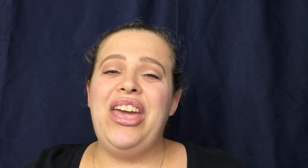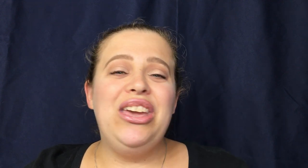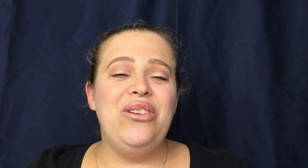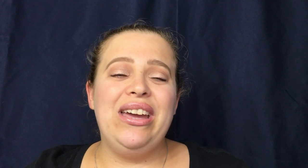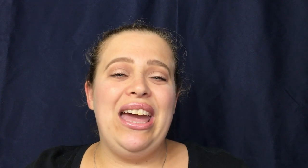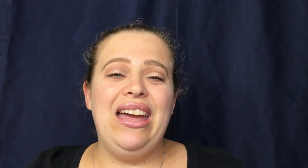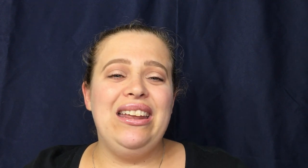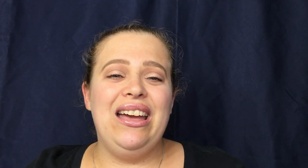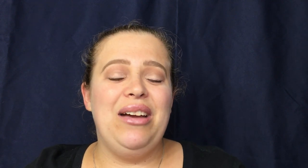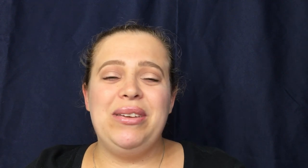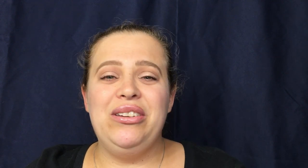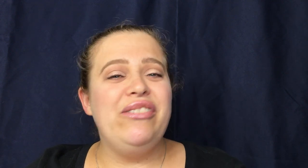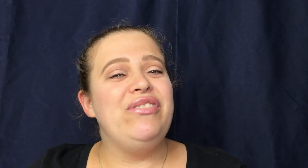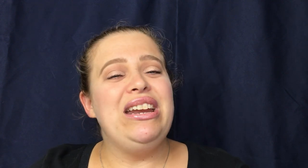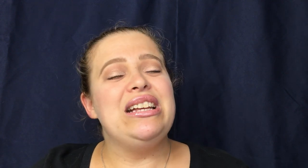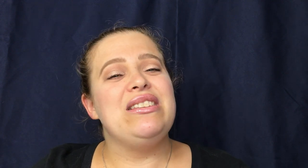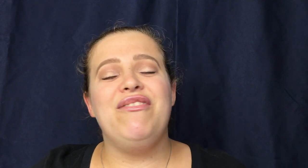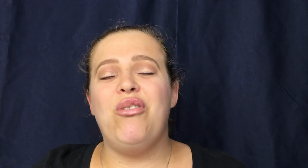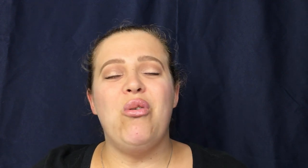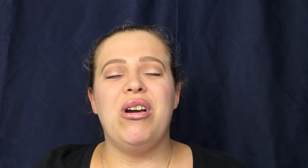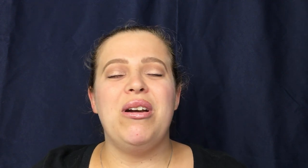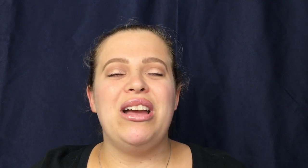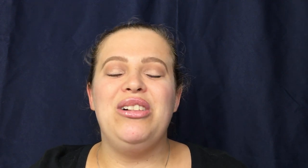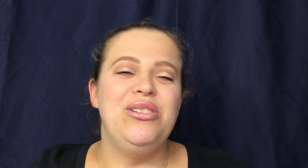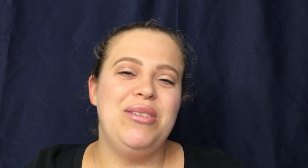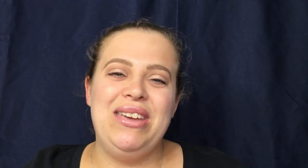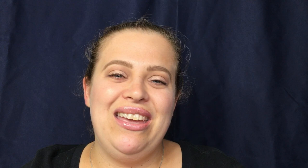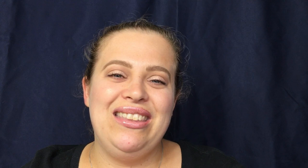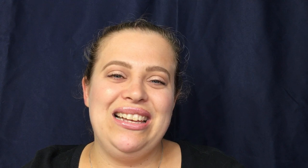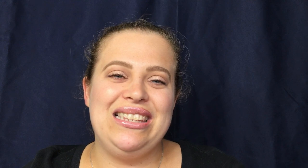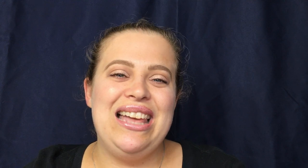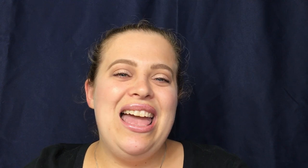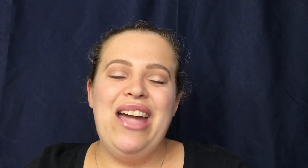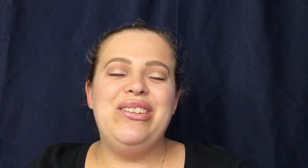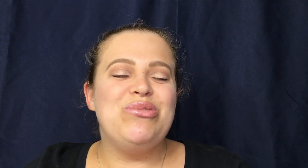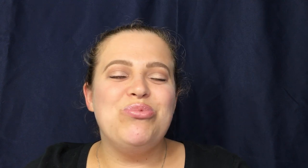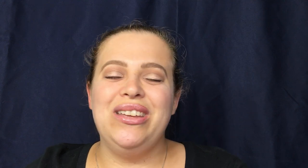Thank you again, Gilded Phoenix, for including me in this. It was really,